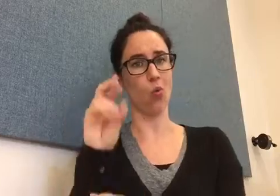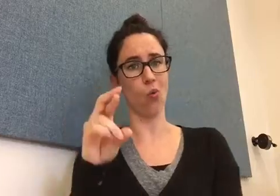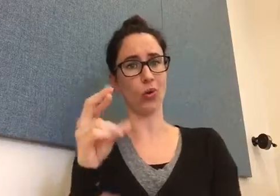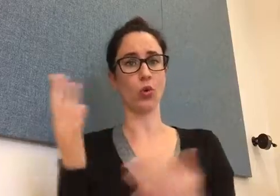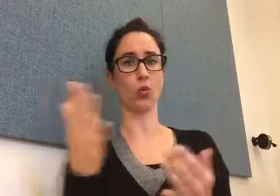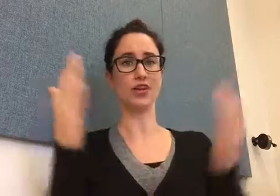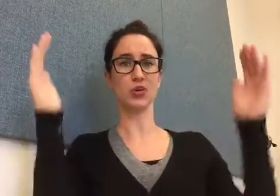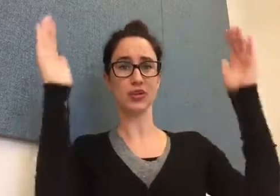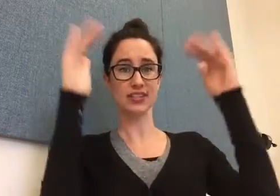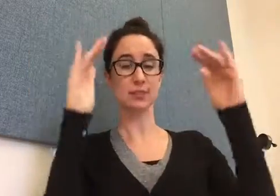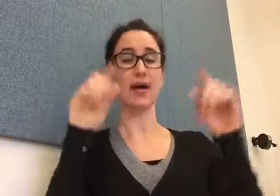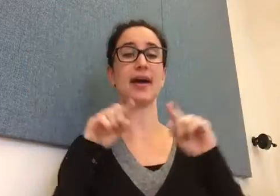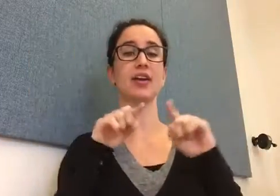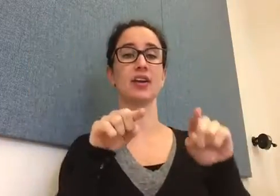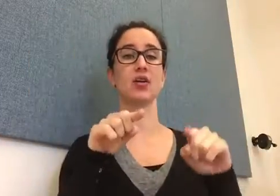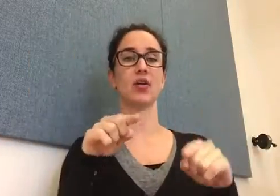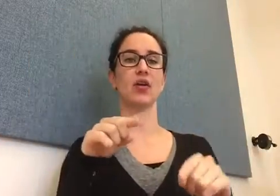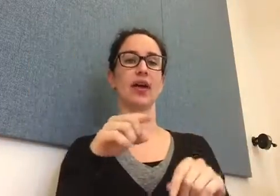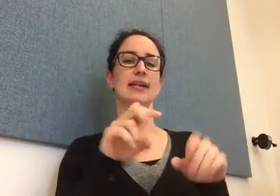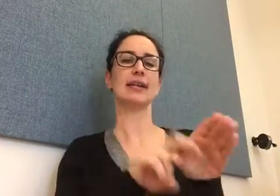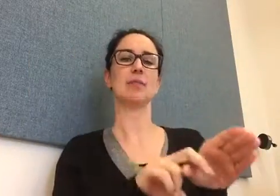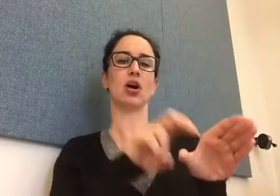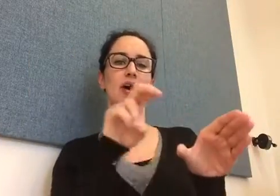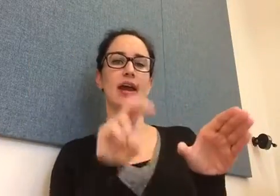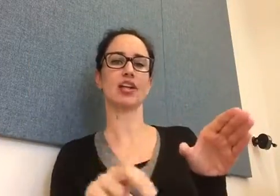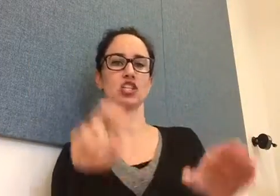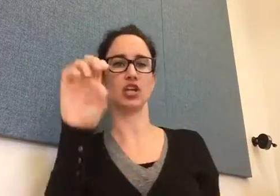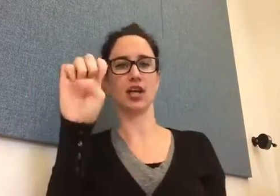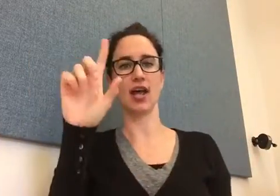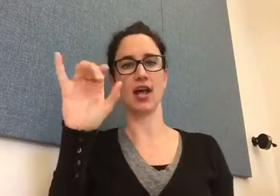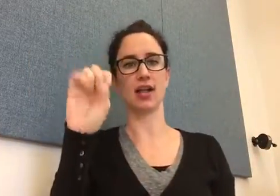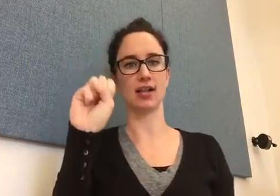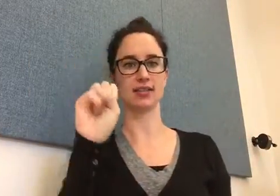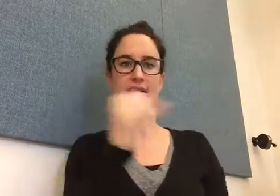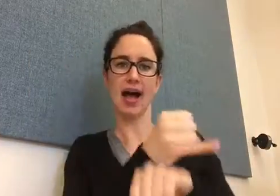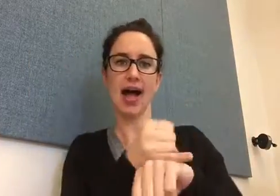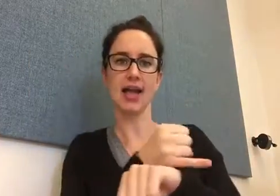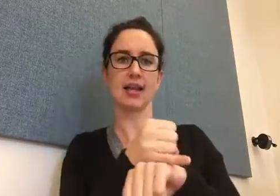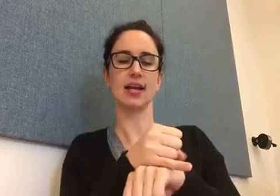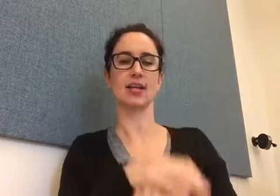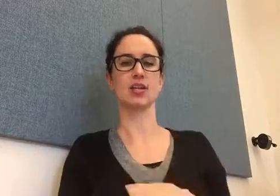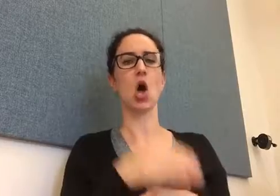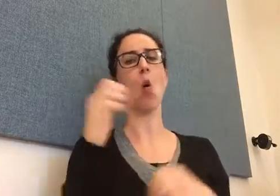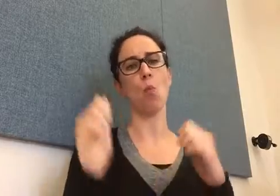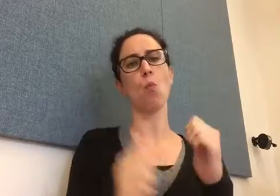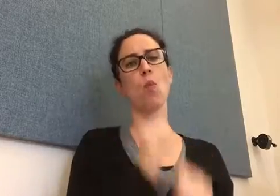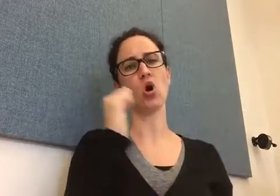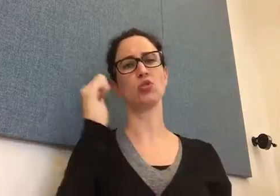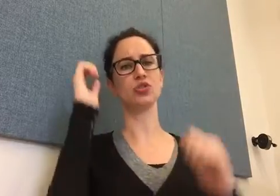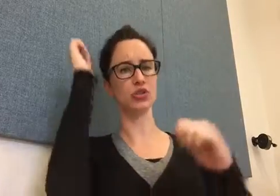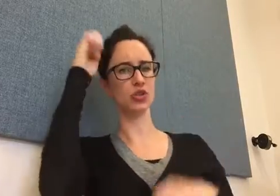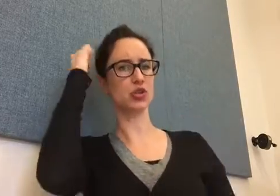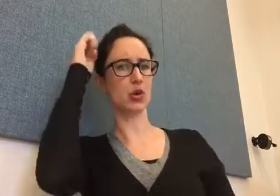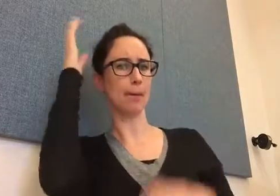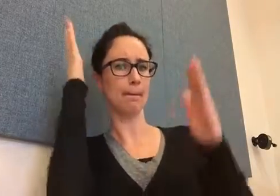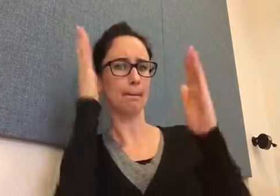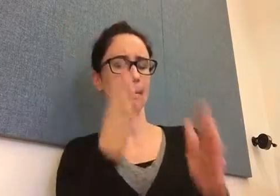during debarkation at Ellis Island. Most European peasants were fatalistic, and the